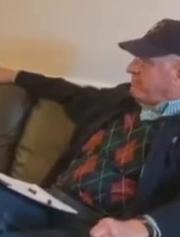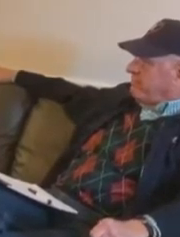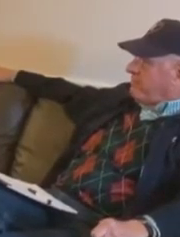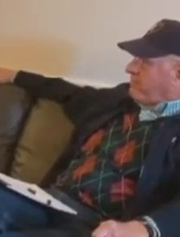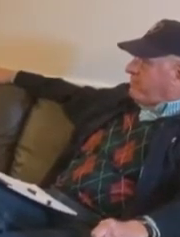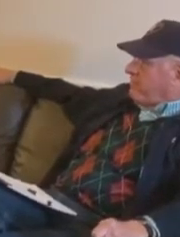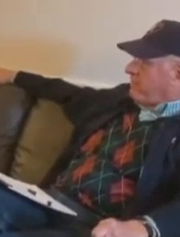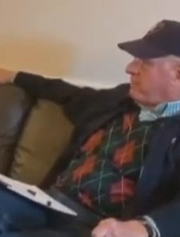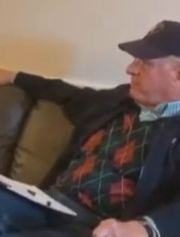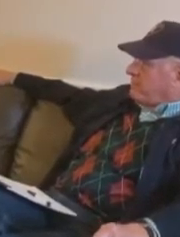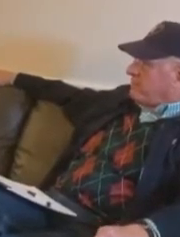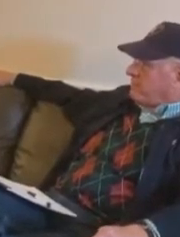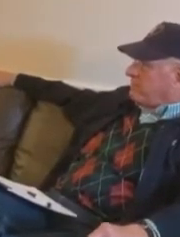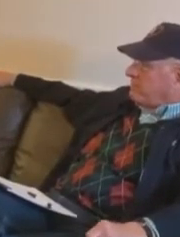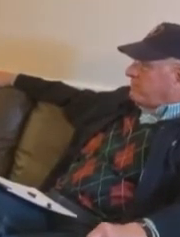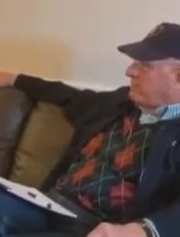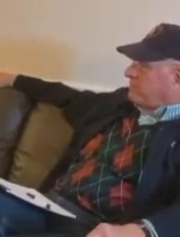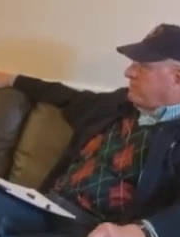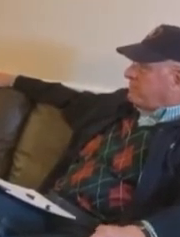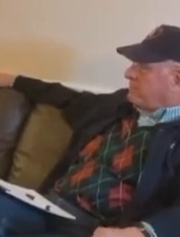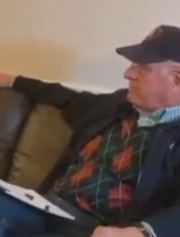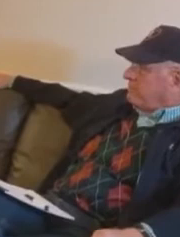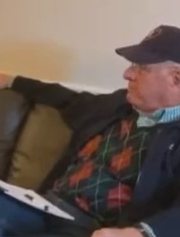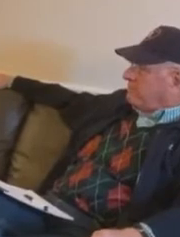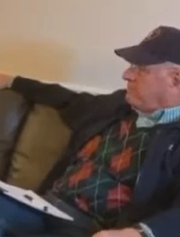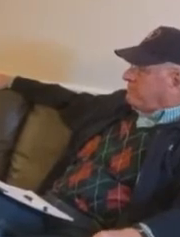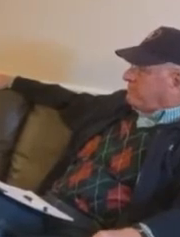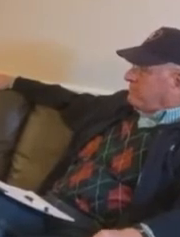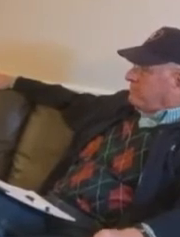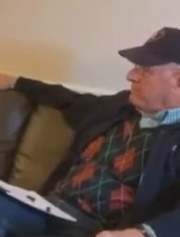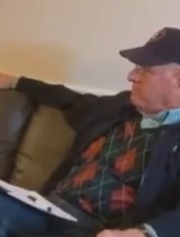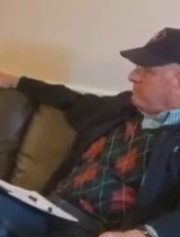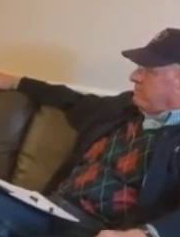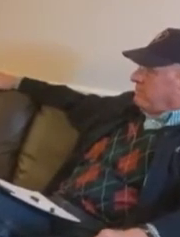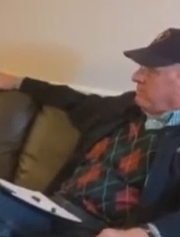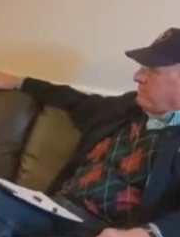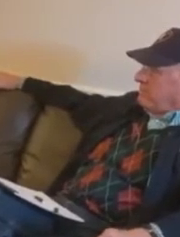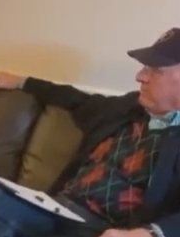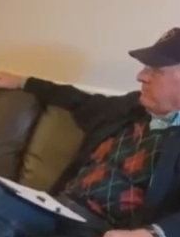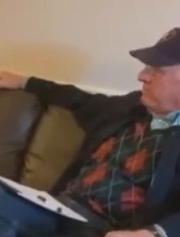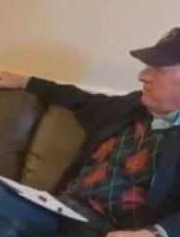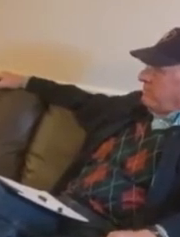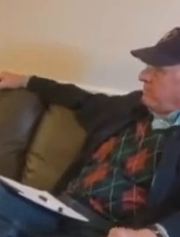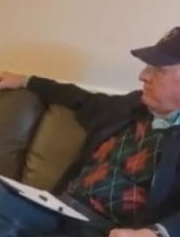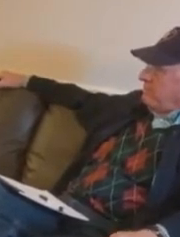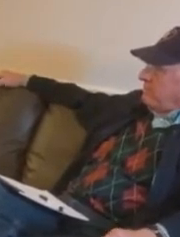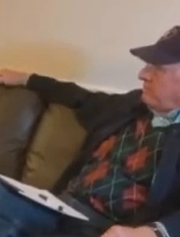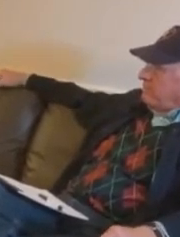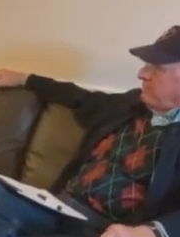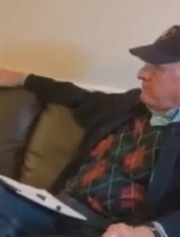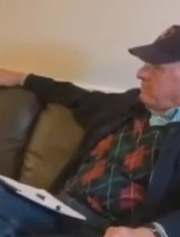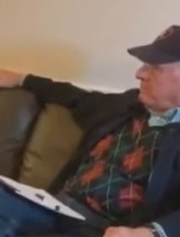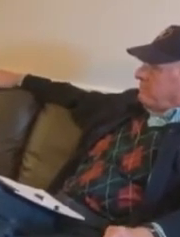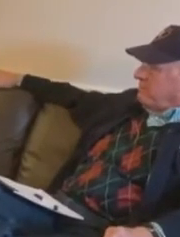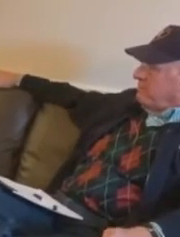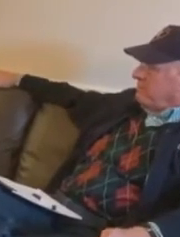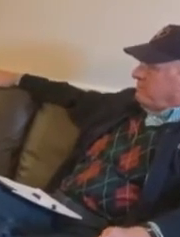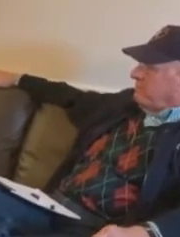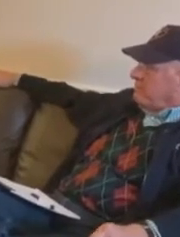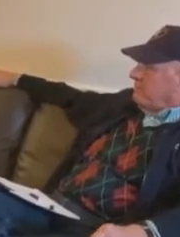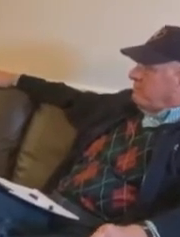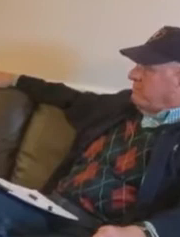I would love to hear, how do you sense that your time